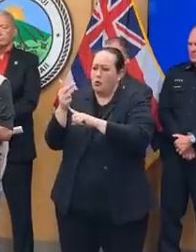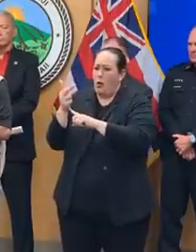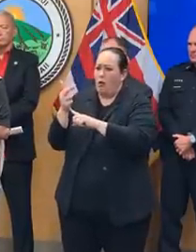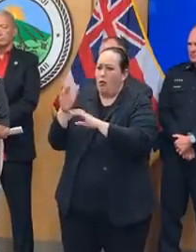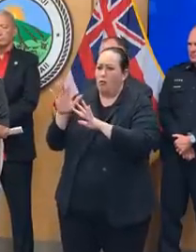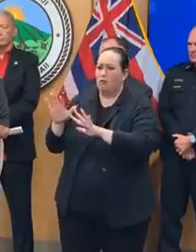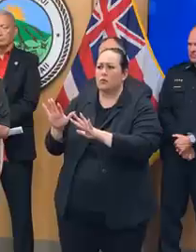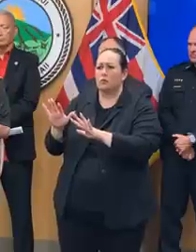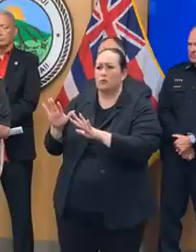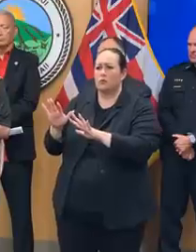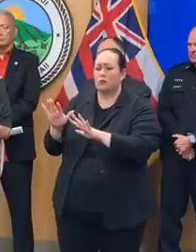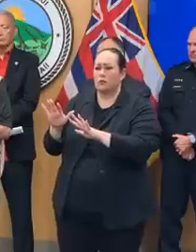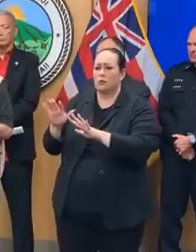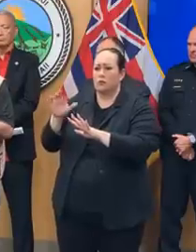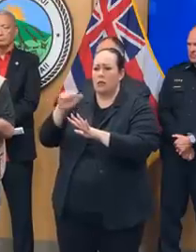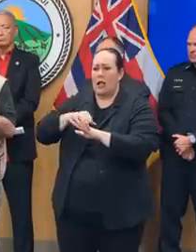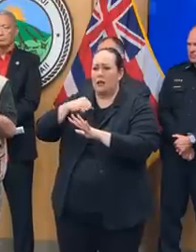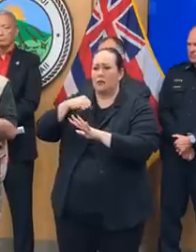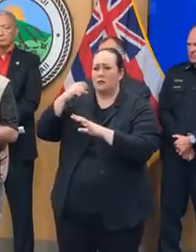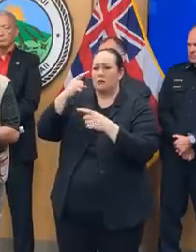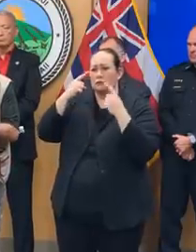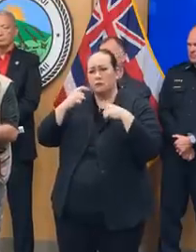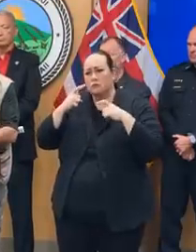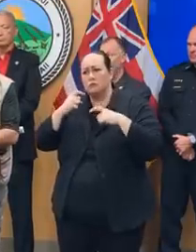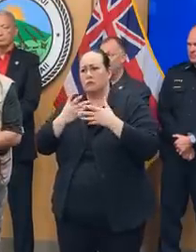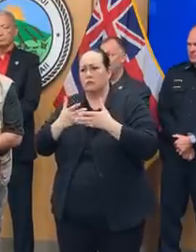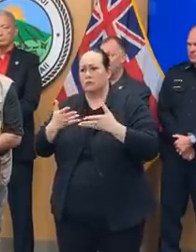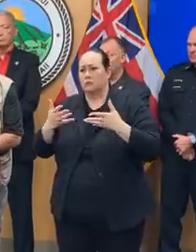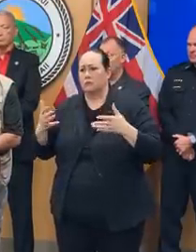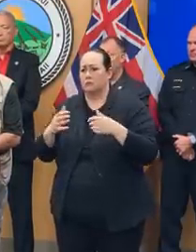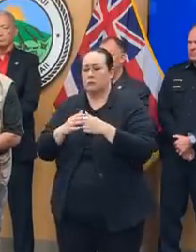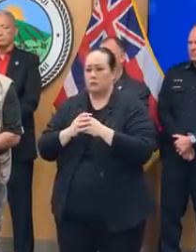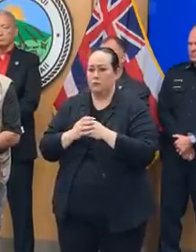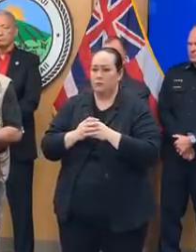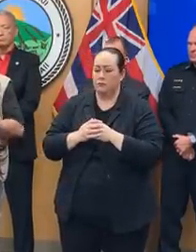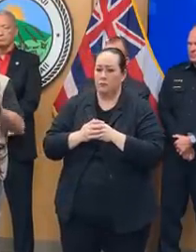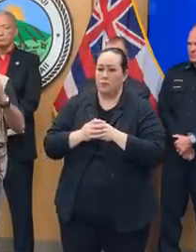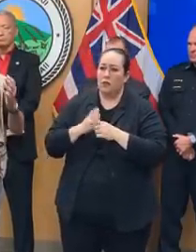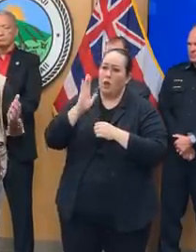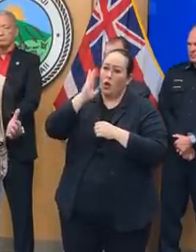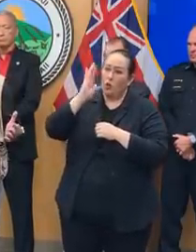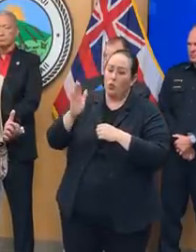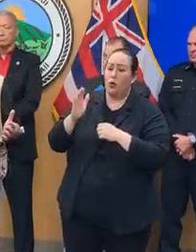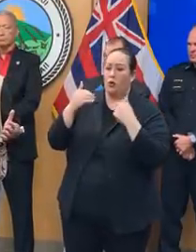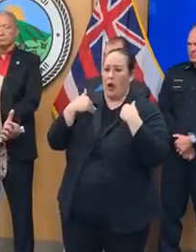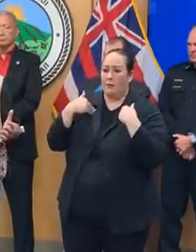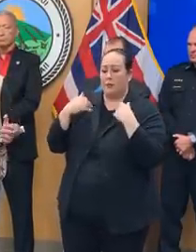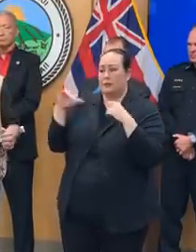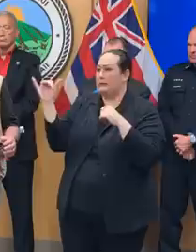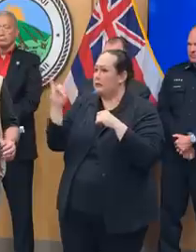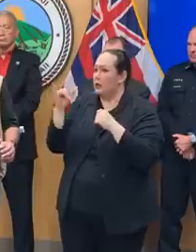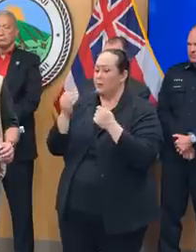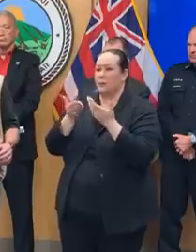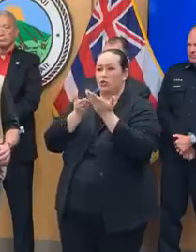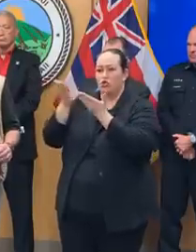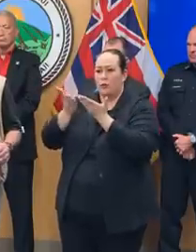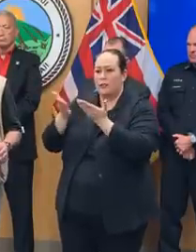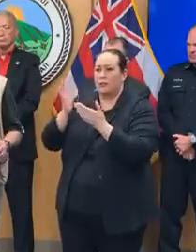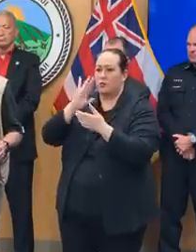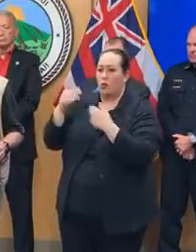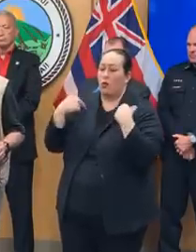leave them in a private room. We're going to make sure that they would get all of the same services that they would get if they were in that big congregate shelter.